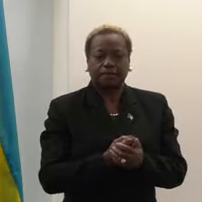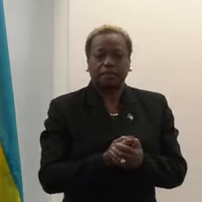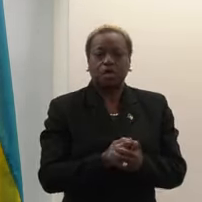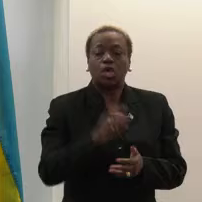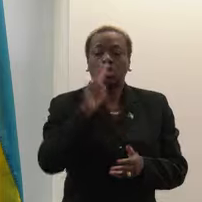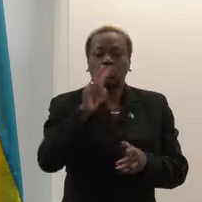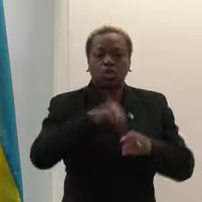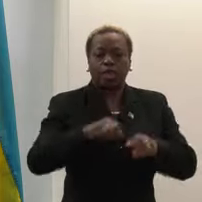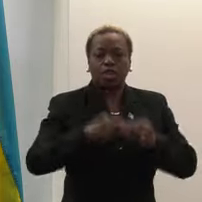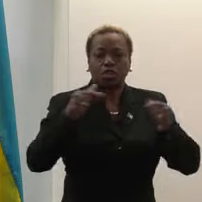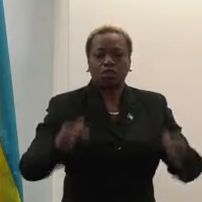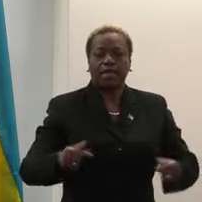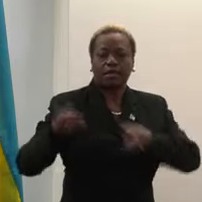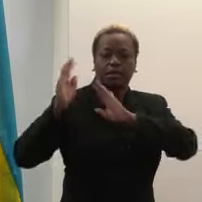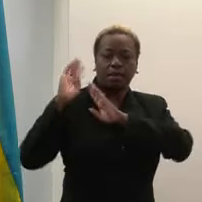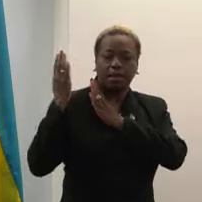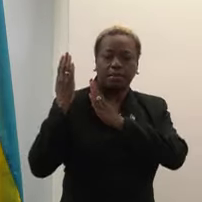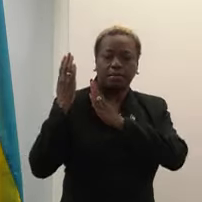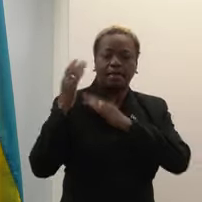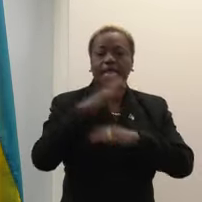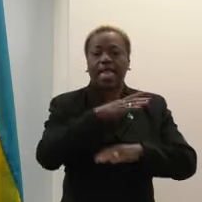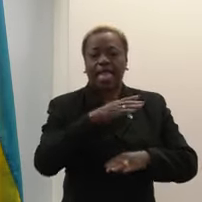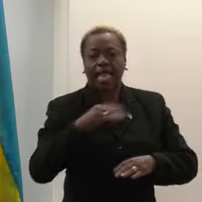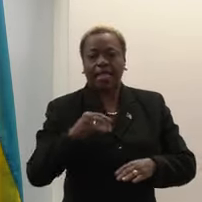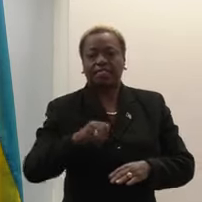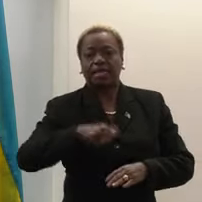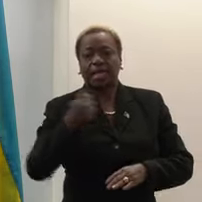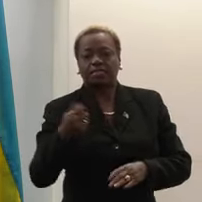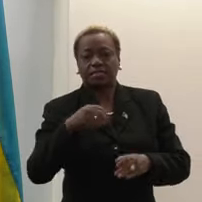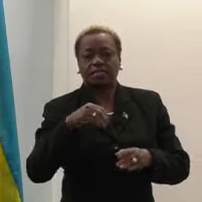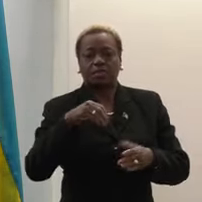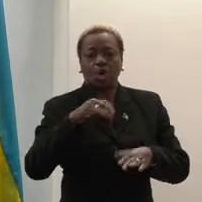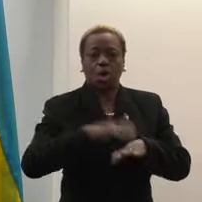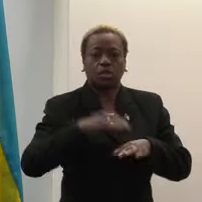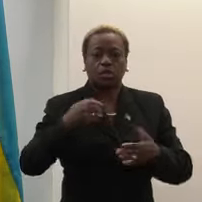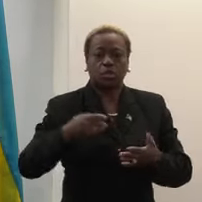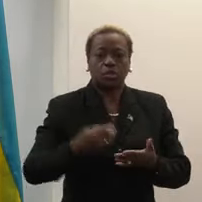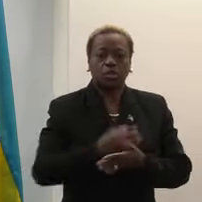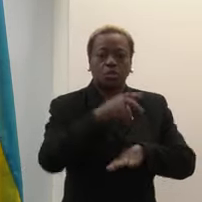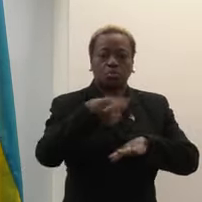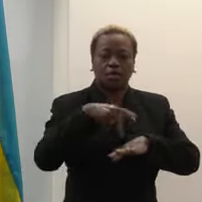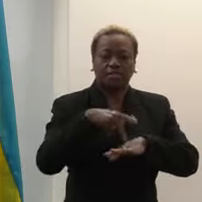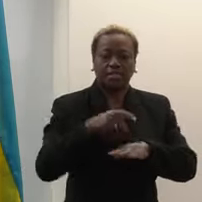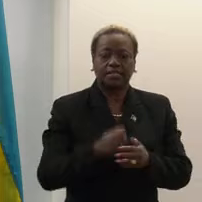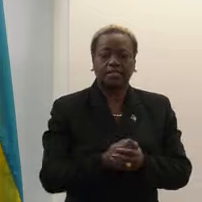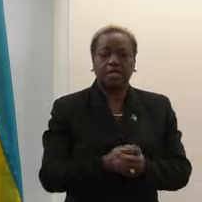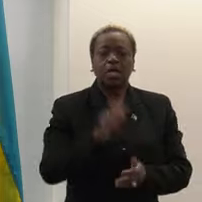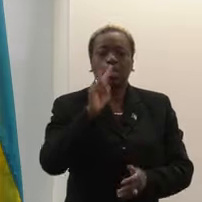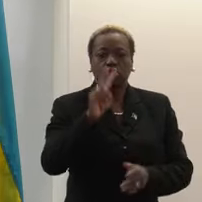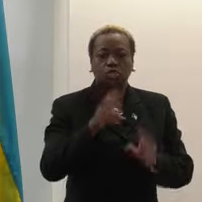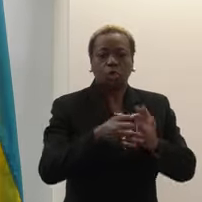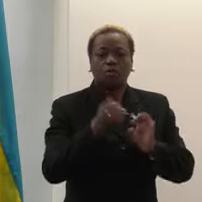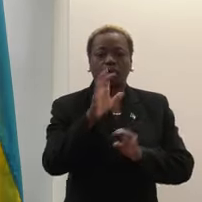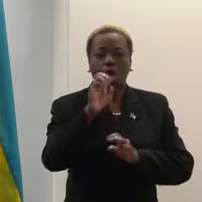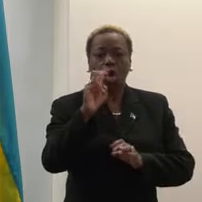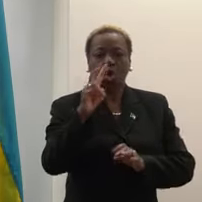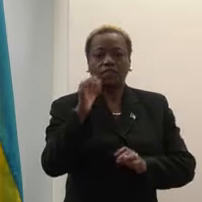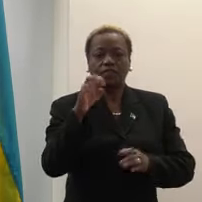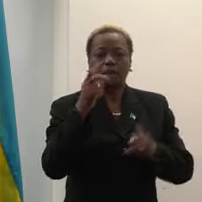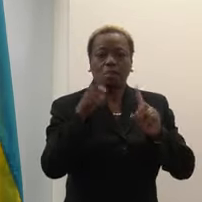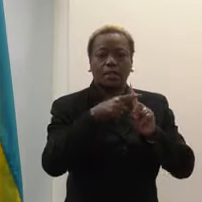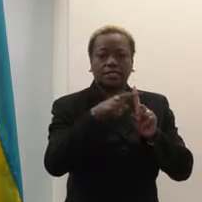2 in Grand Bahama and the remaining on New Providence. 2 of the COVID-positive